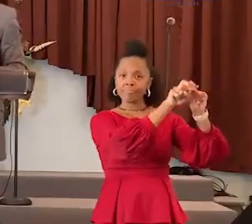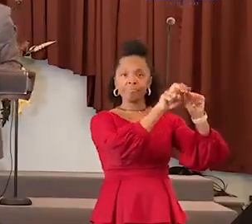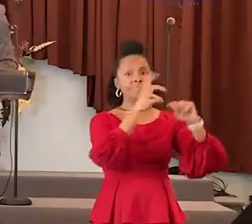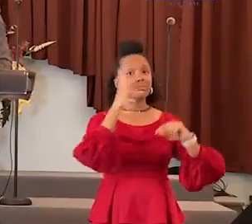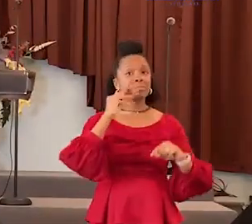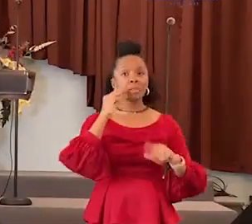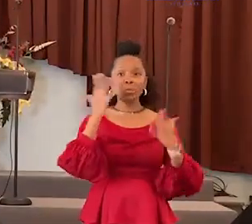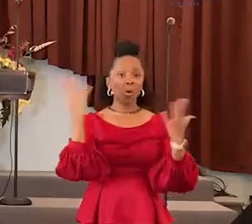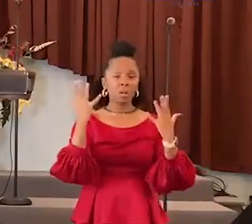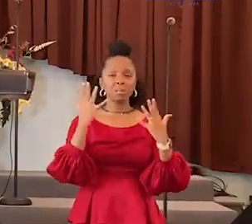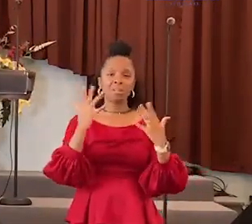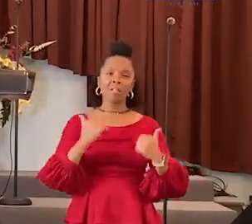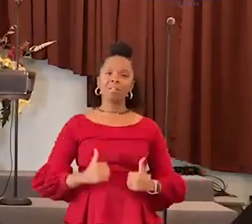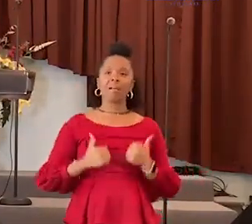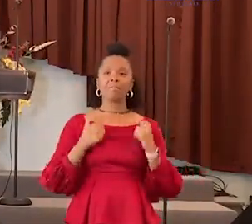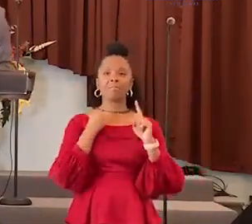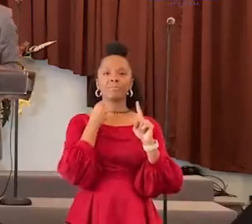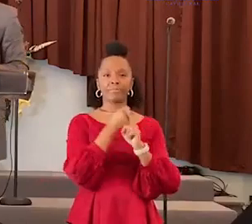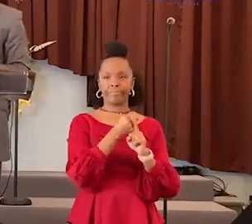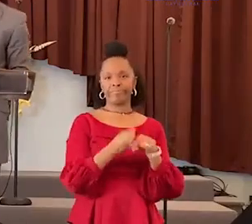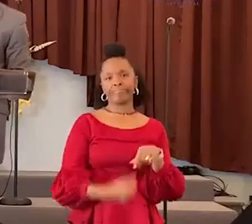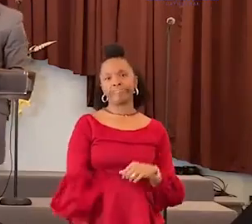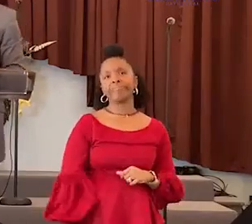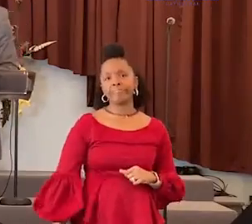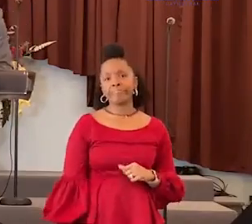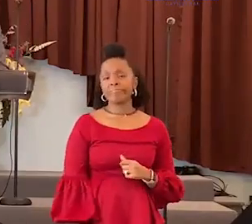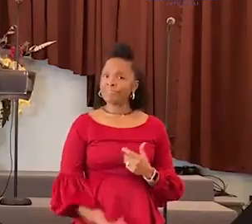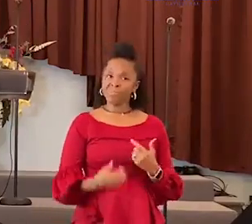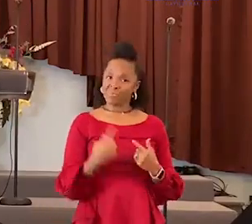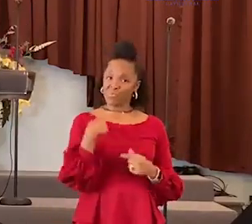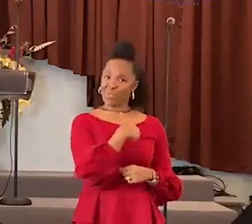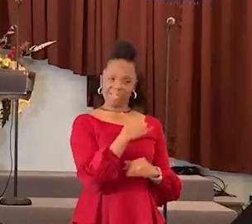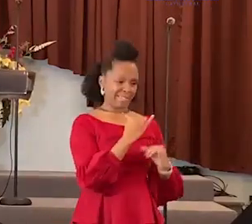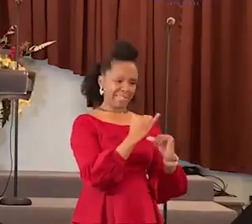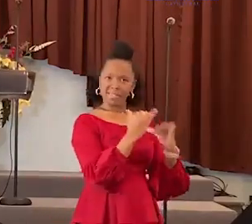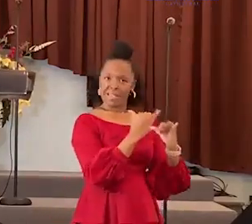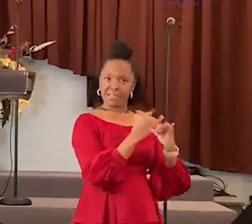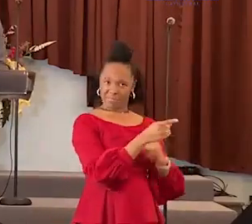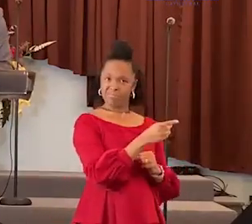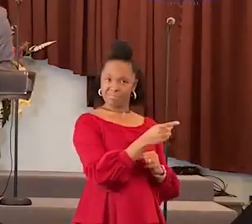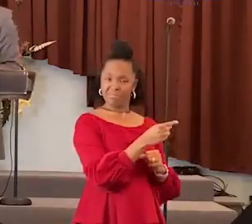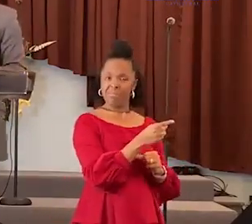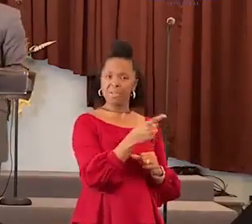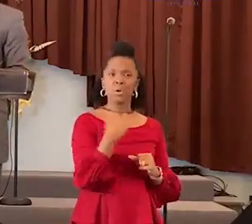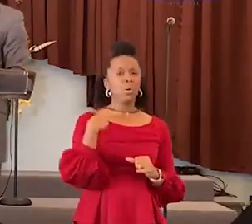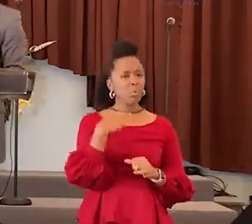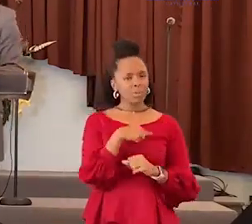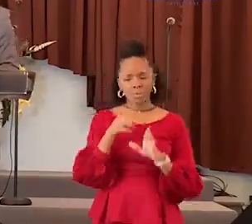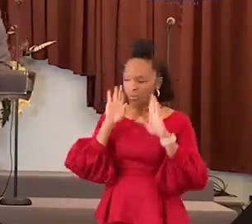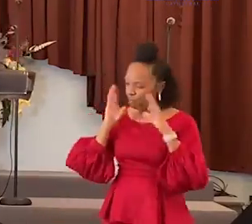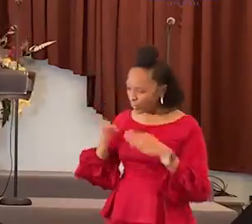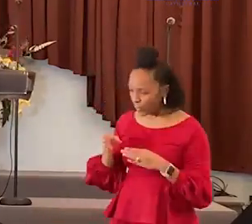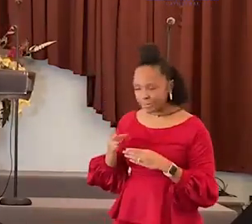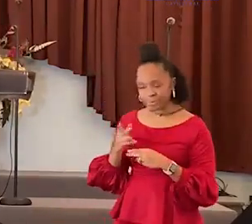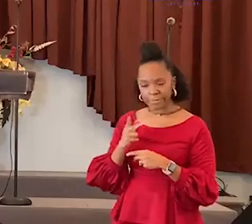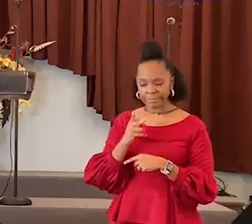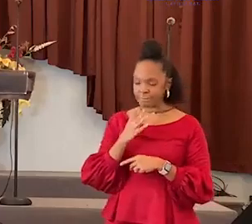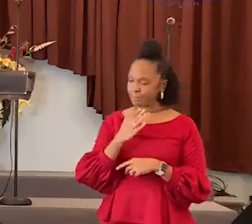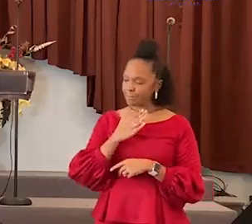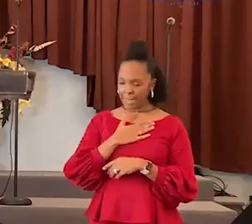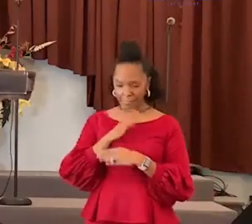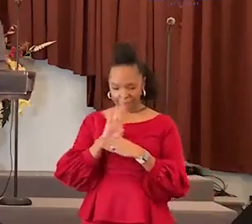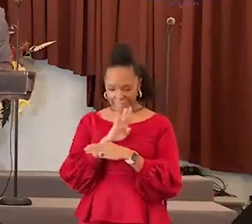life. We too have been minding our own business, trying to get to our destination,